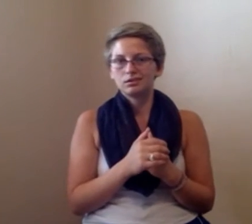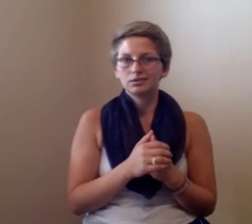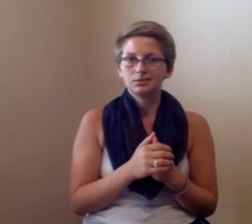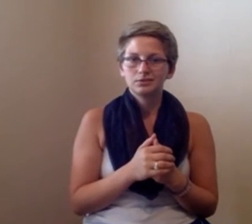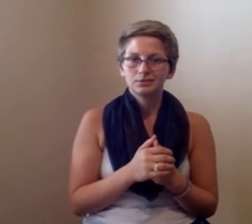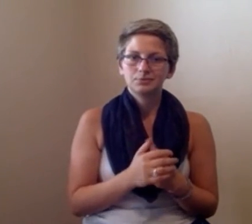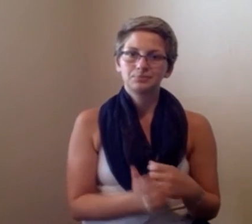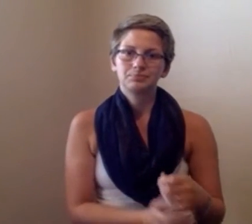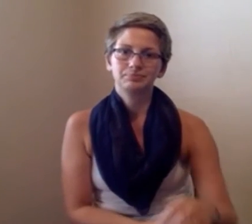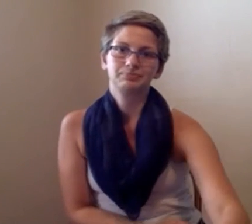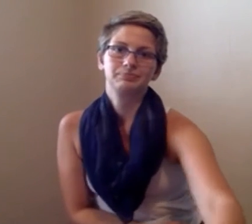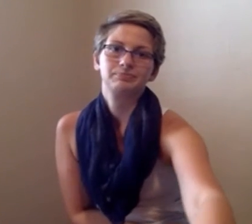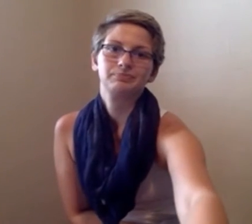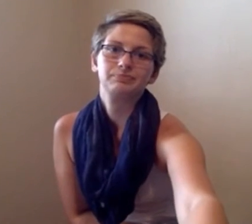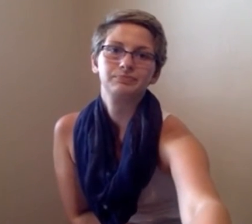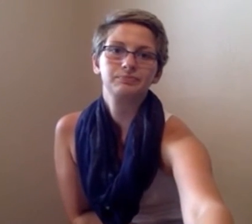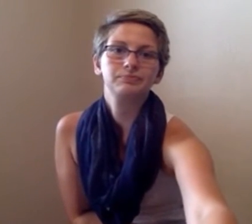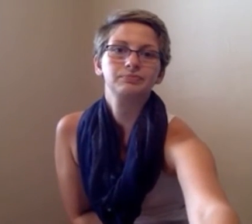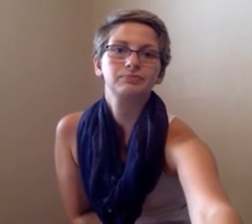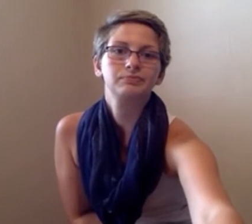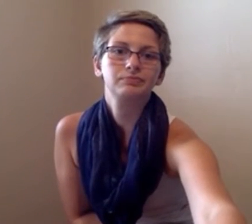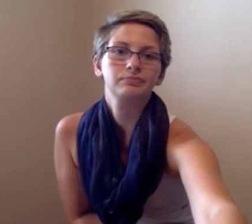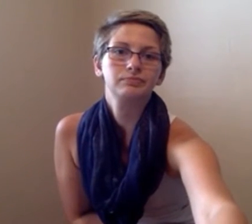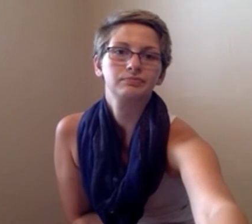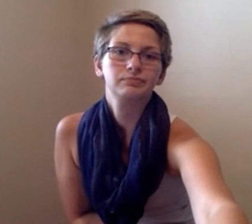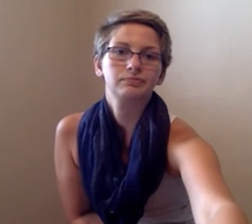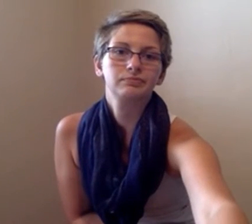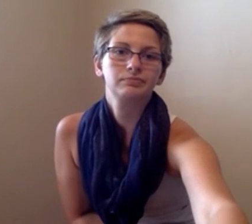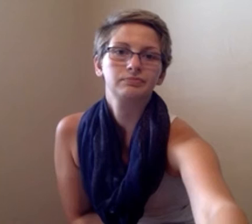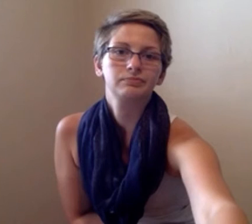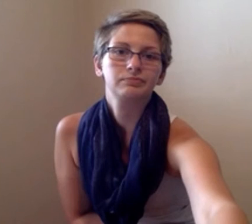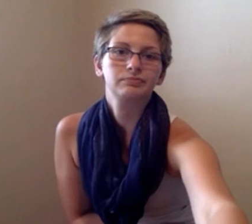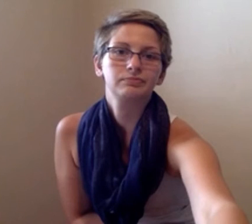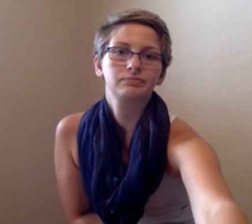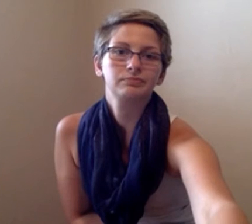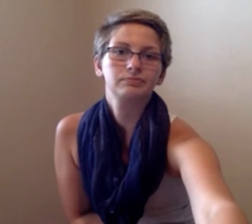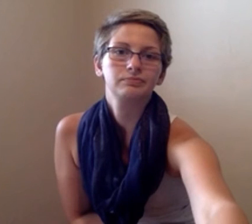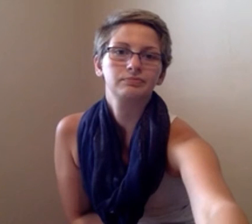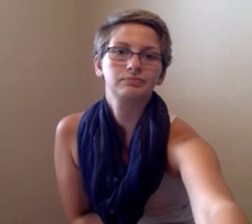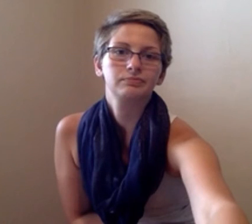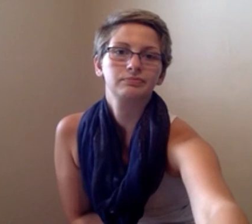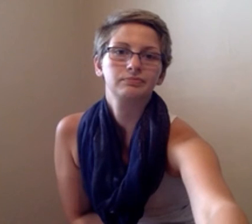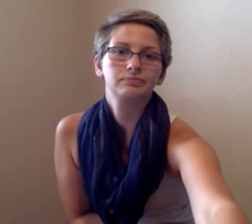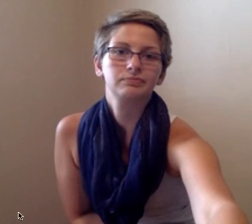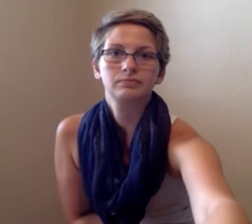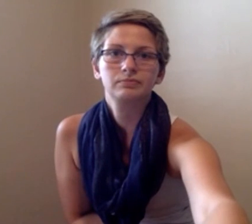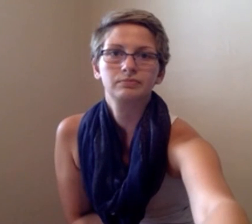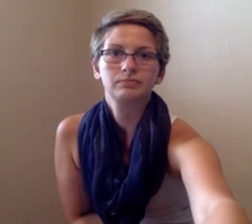not getting good oxygen flow late at nighttime. You might have this if you snore really